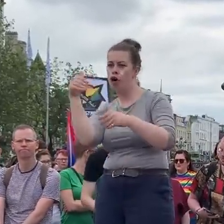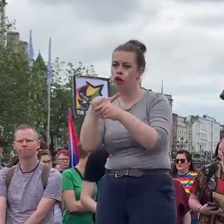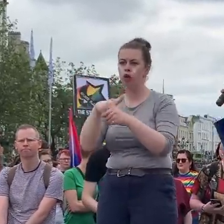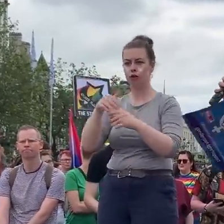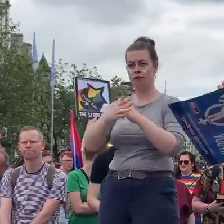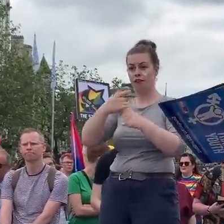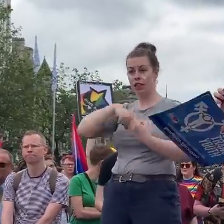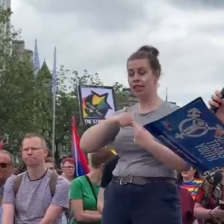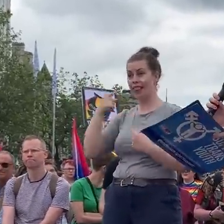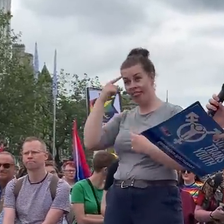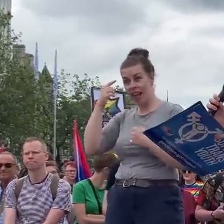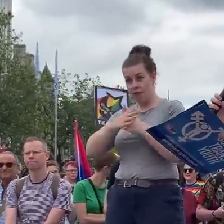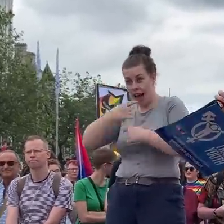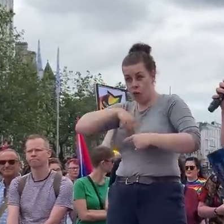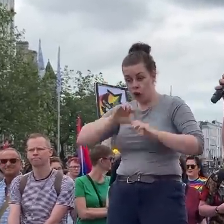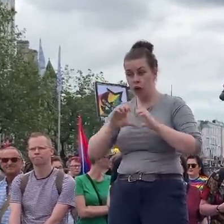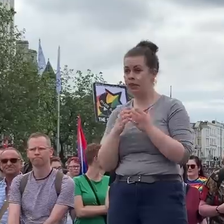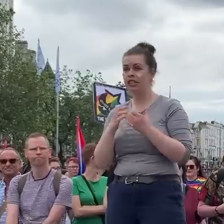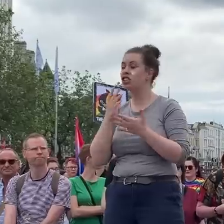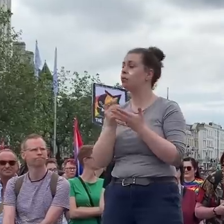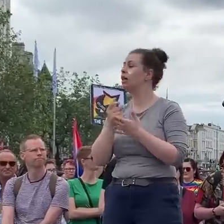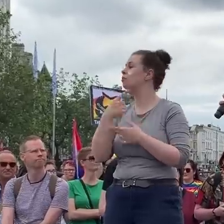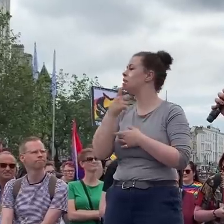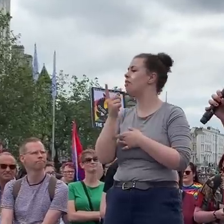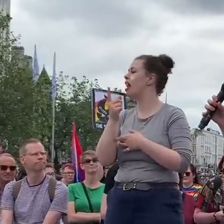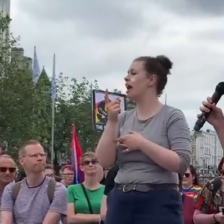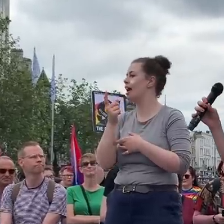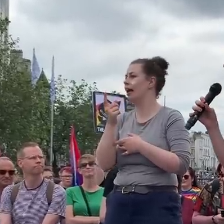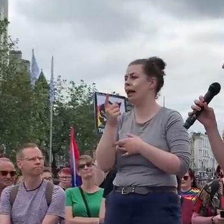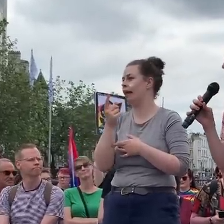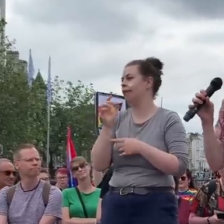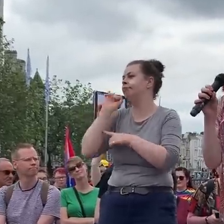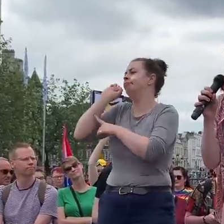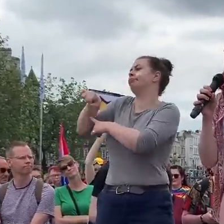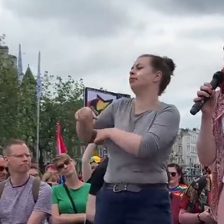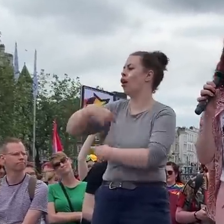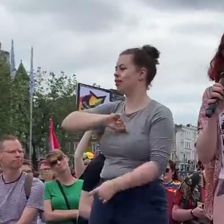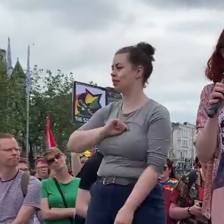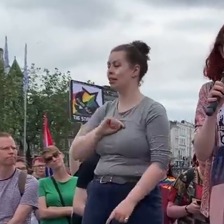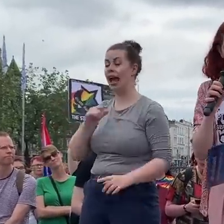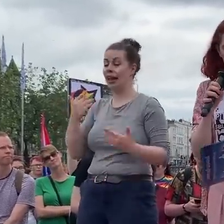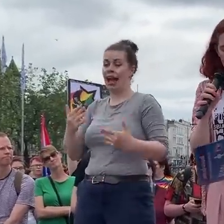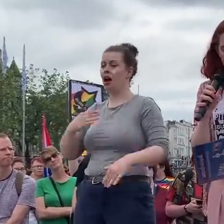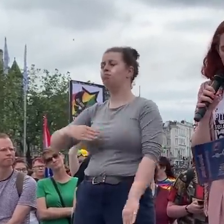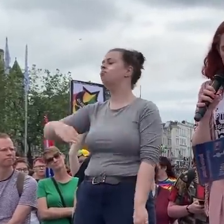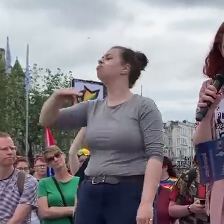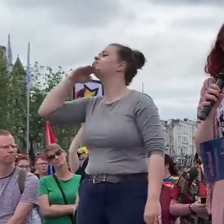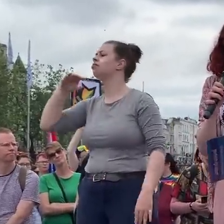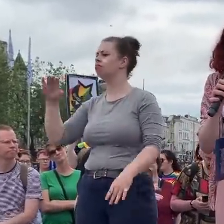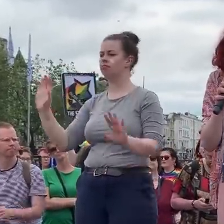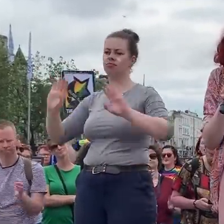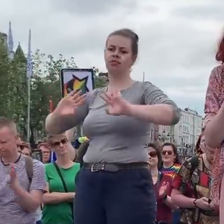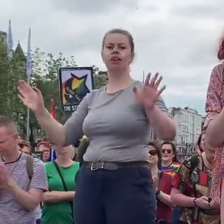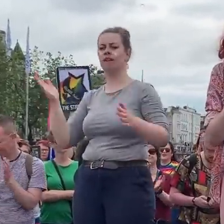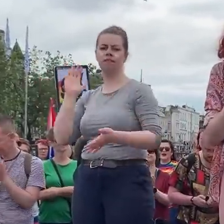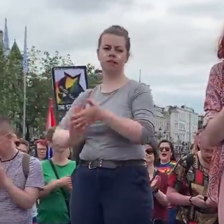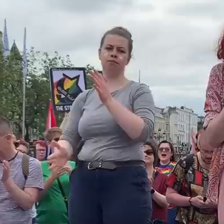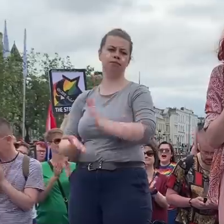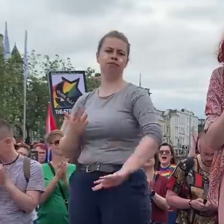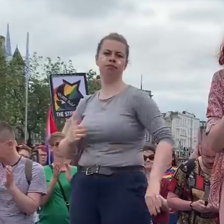take account of our community's needs, sometimes it just doesn't work, and enough is enough.